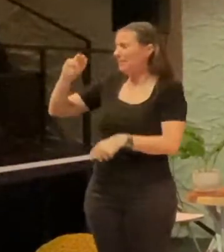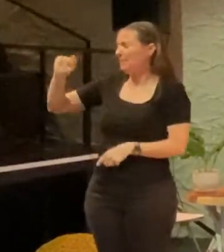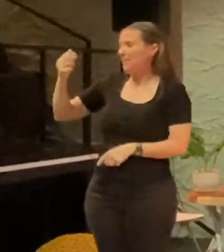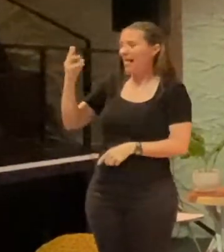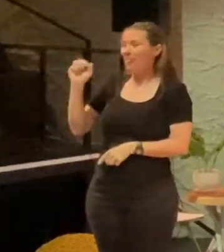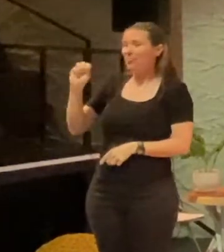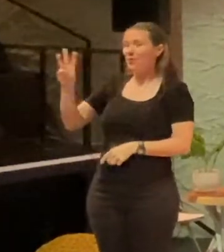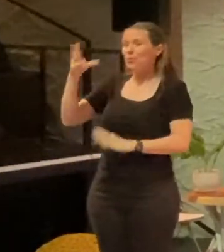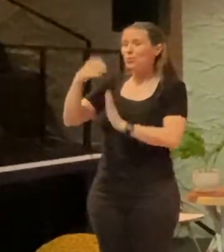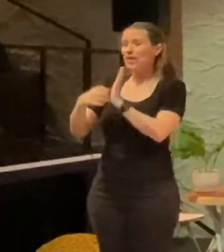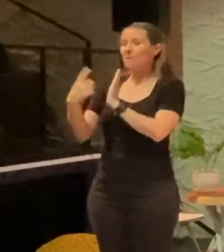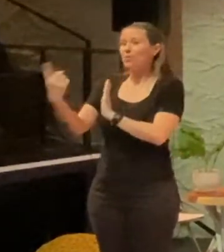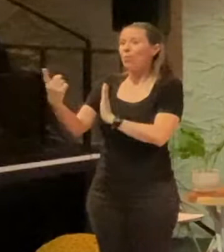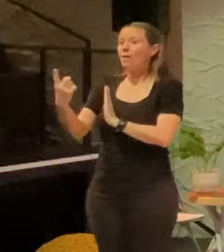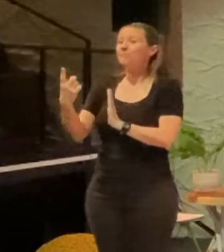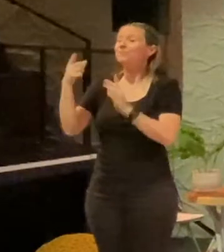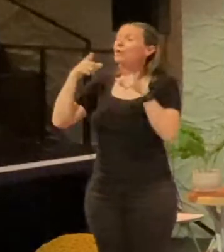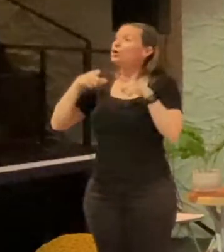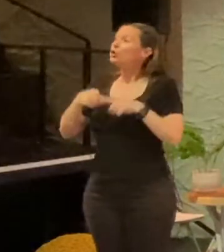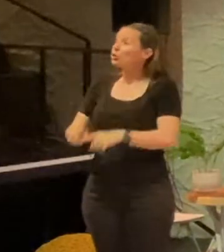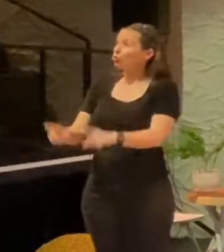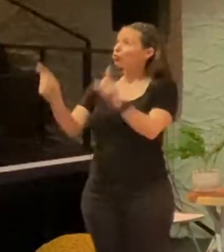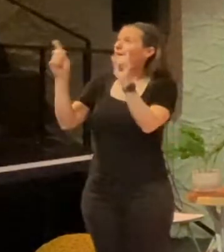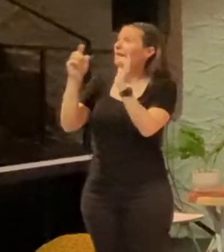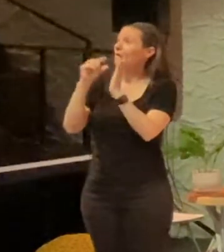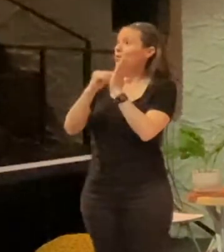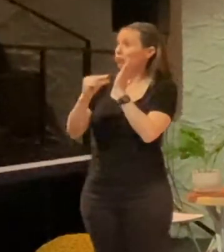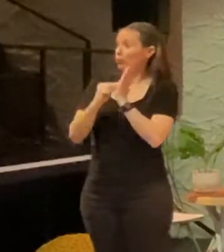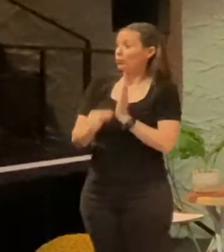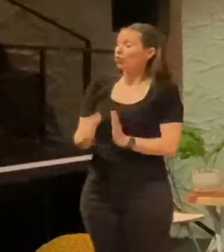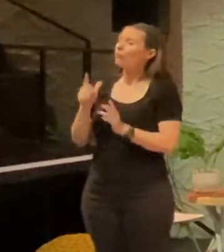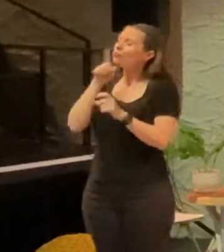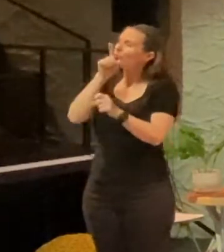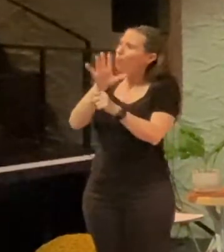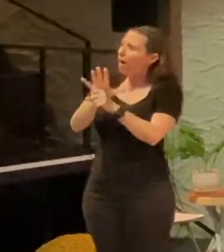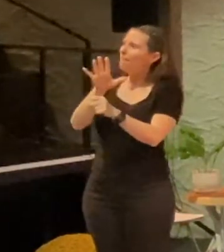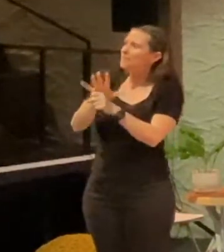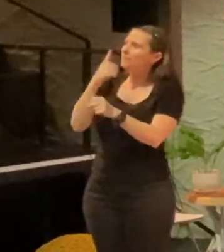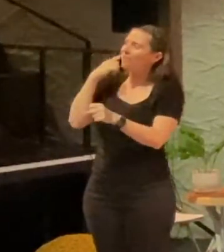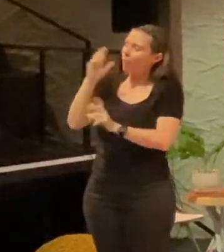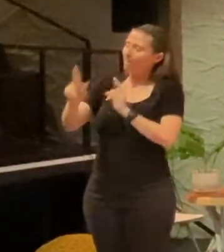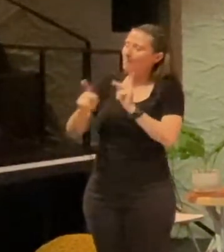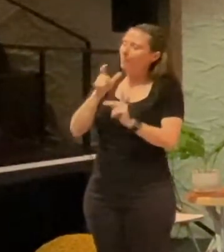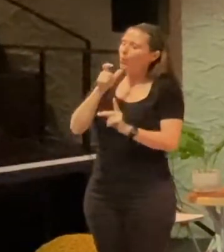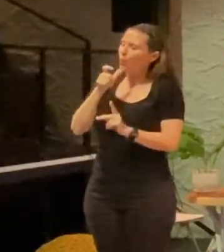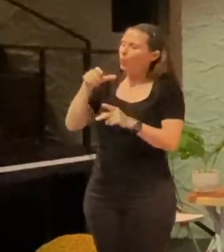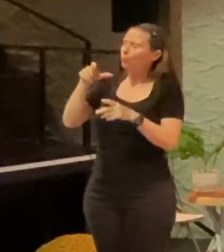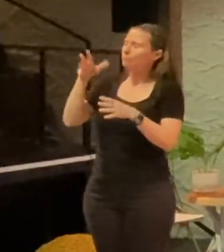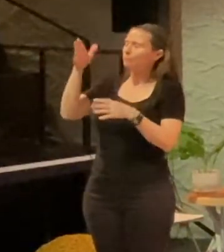1. Throughout the scriptural narrative, there have been promises for the people of God. Like